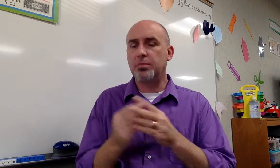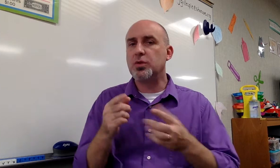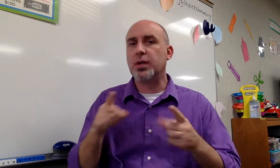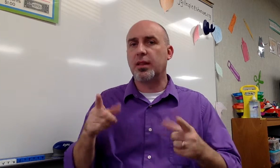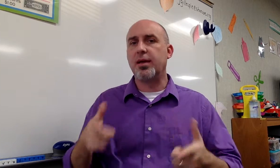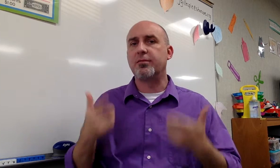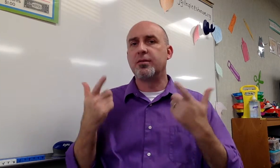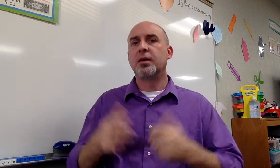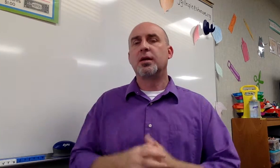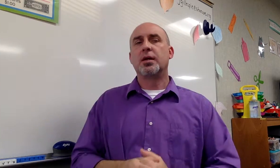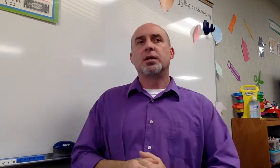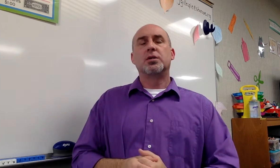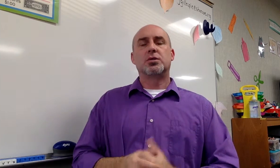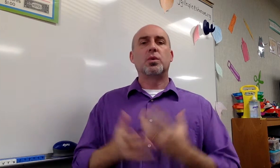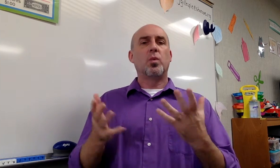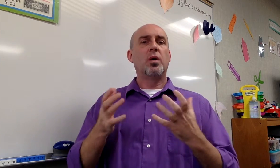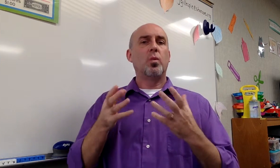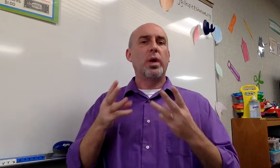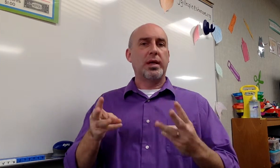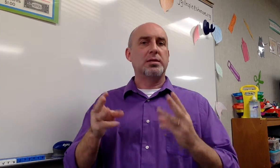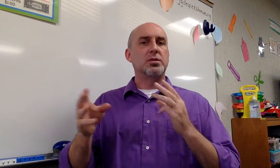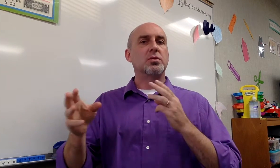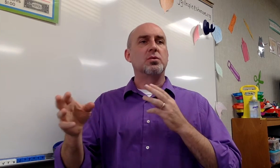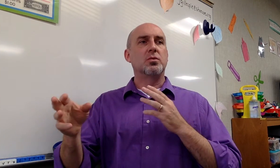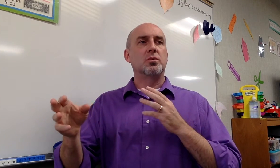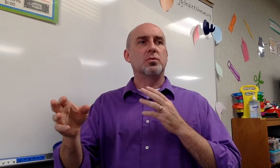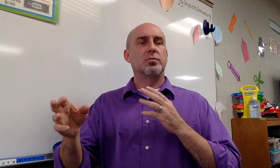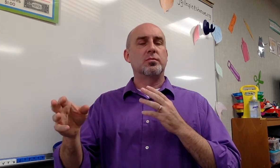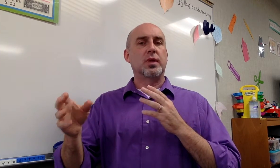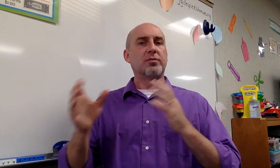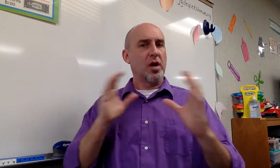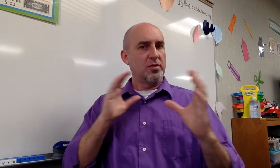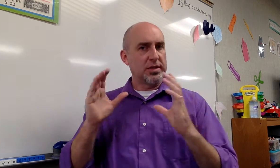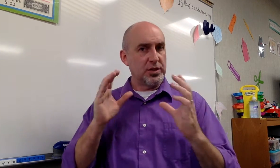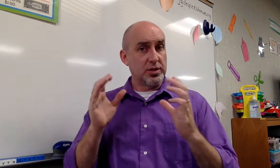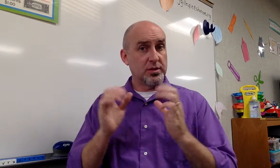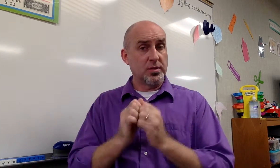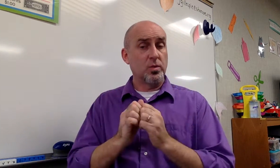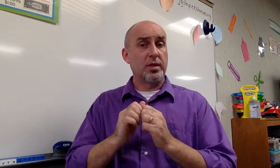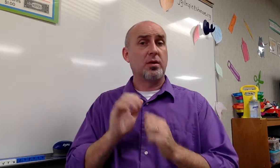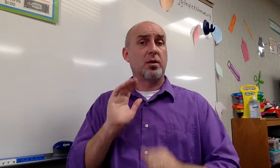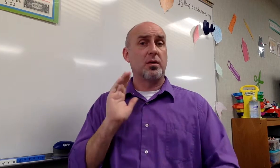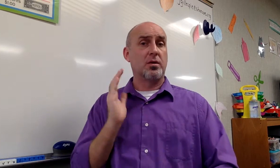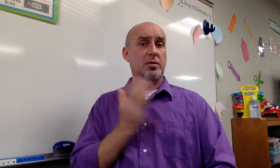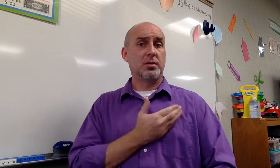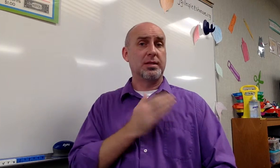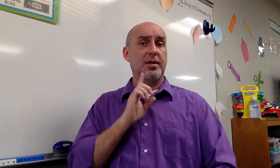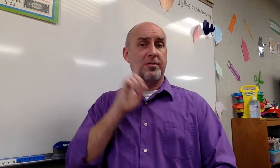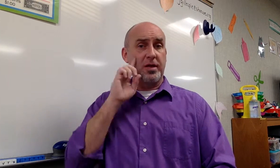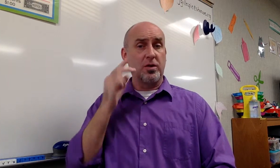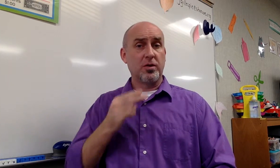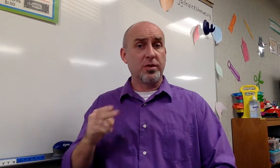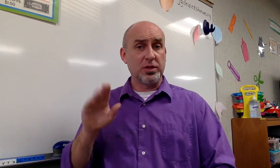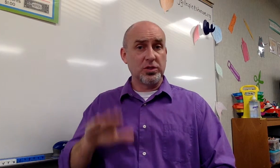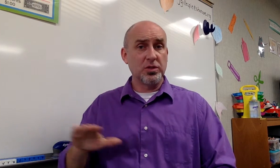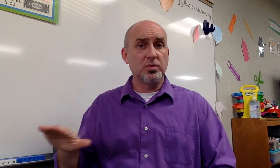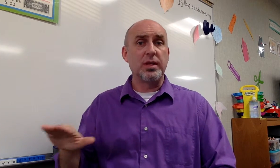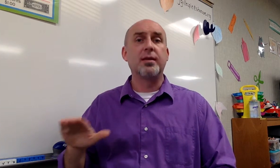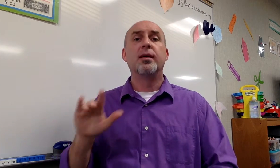during life. So we want ways to have conversations with our deaf and hard of hearing children